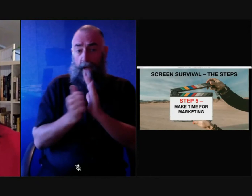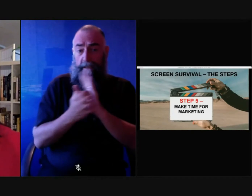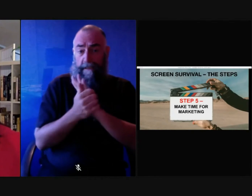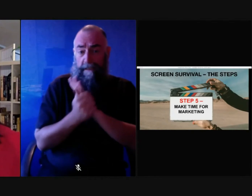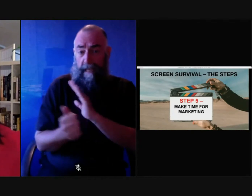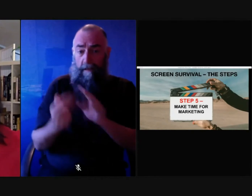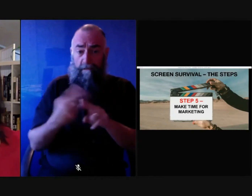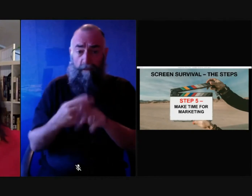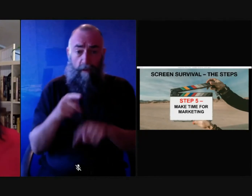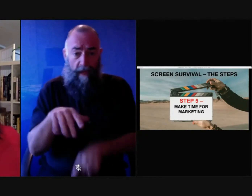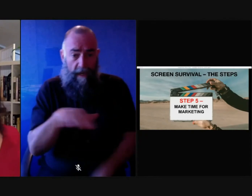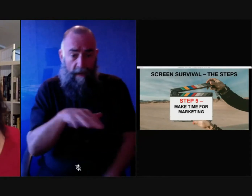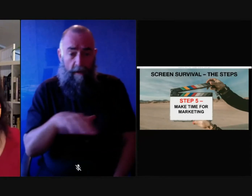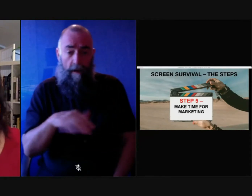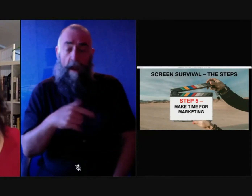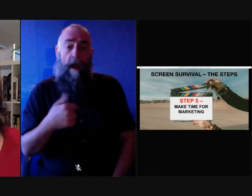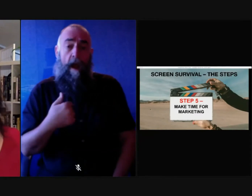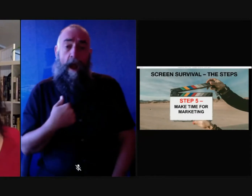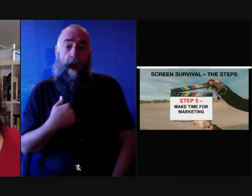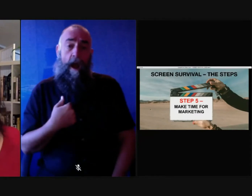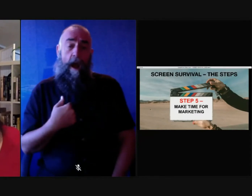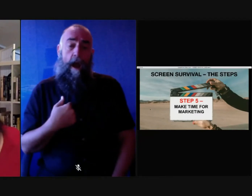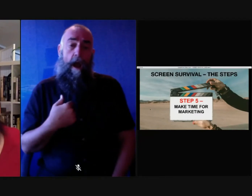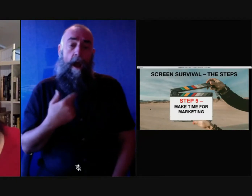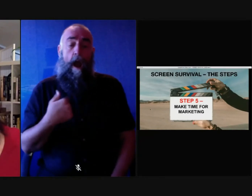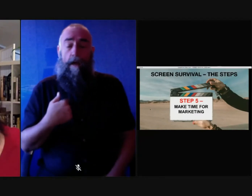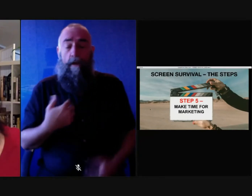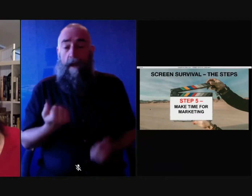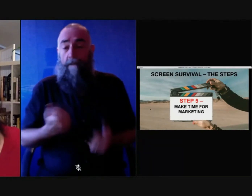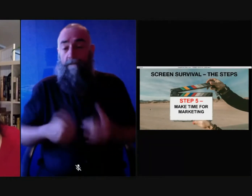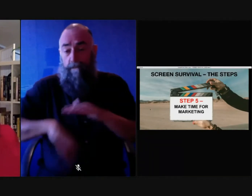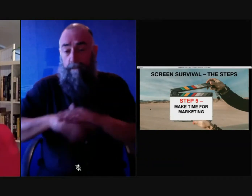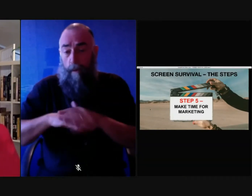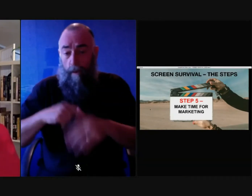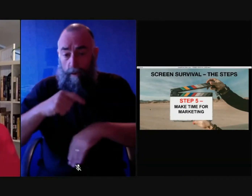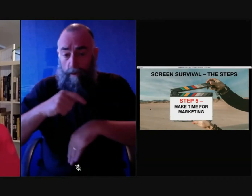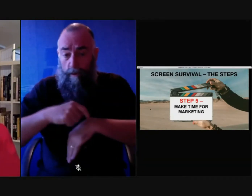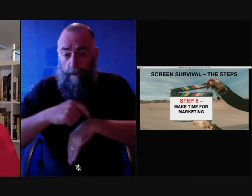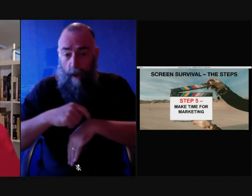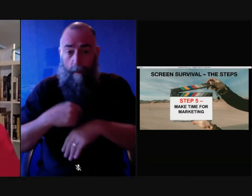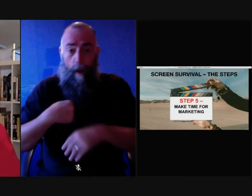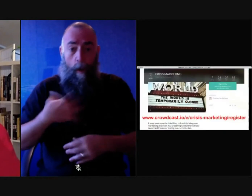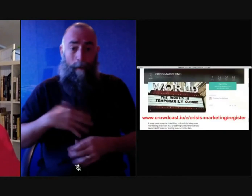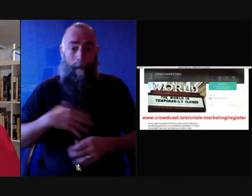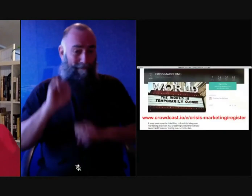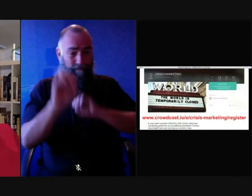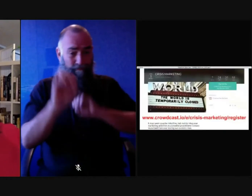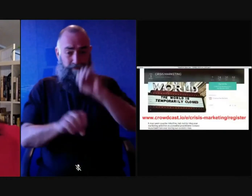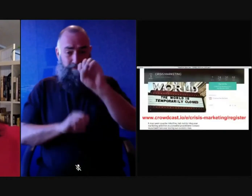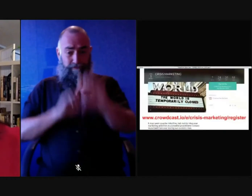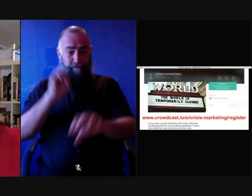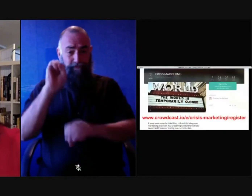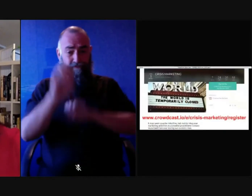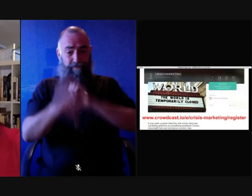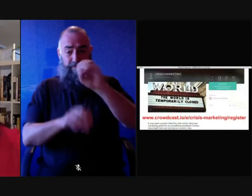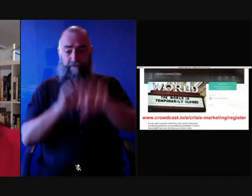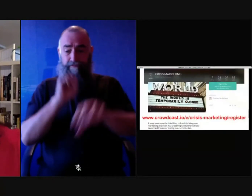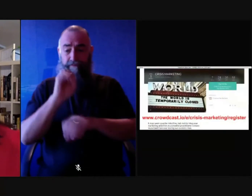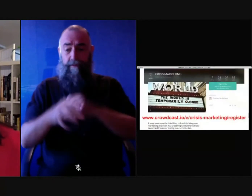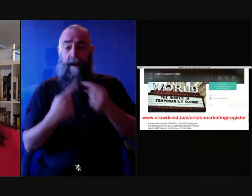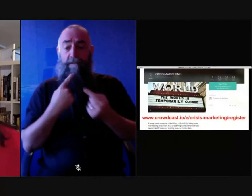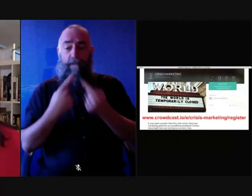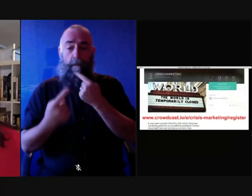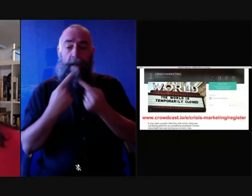I don't have the time to give you all of the information that I would like to give you, so I'm happy to tell you that we have a